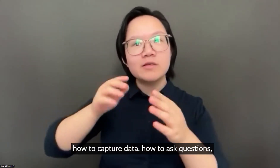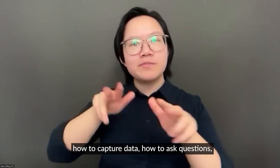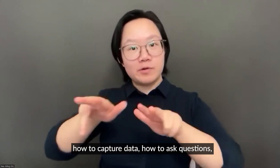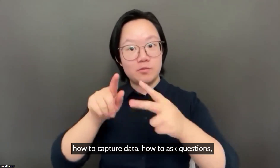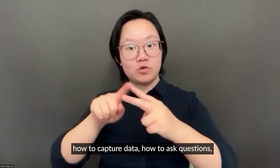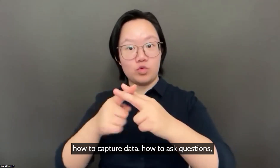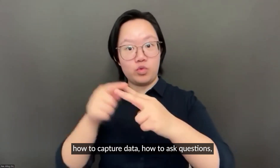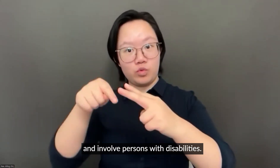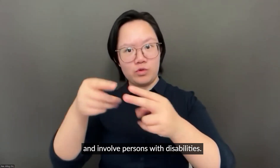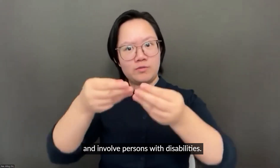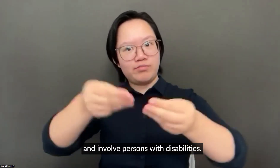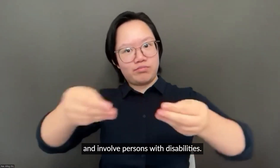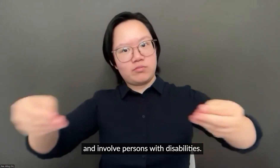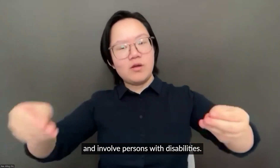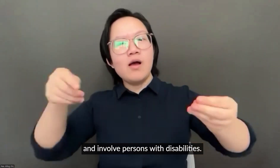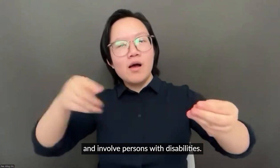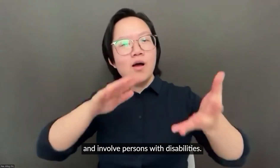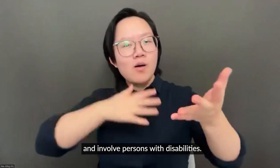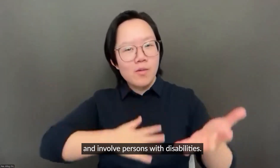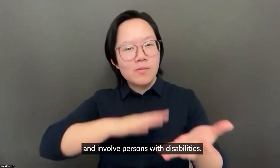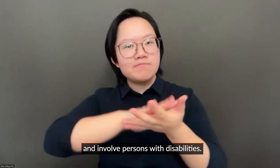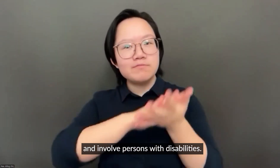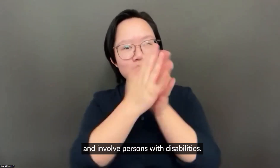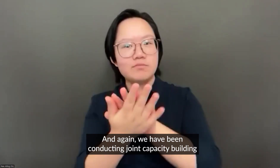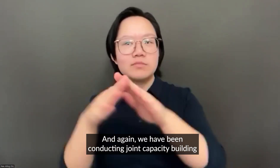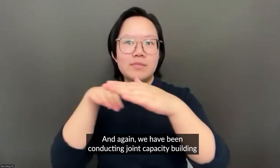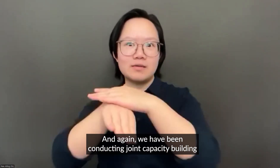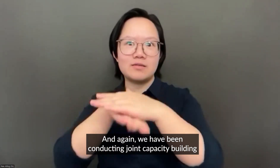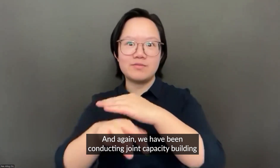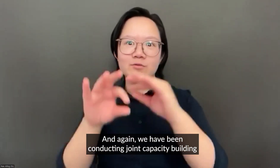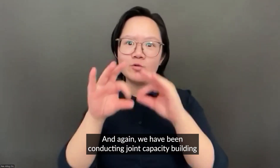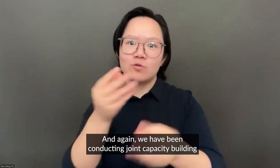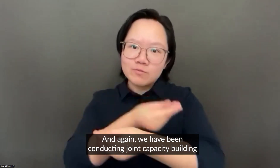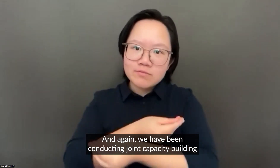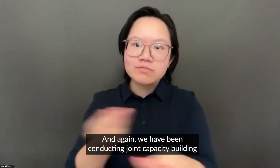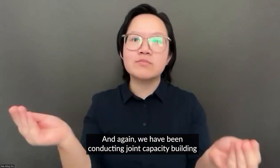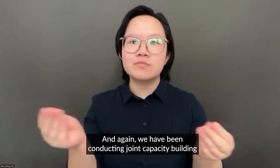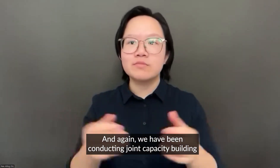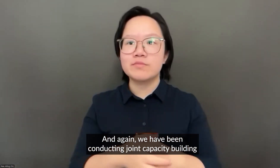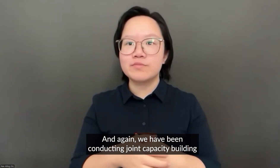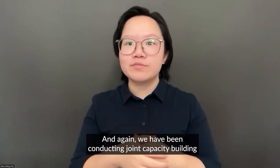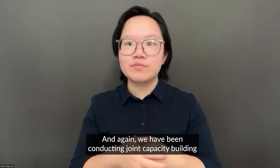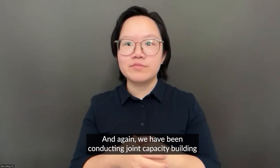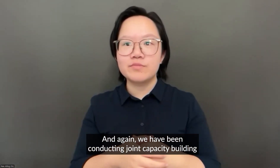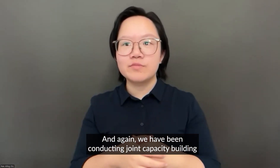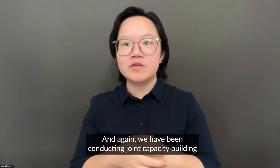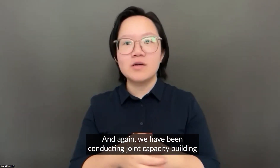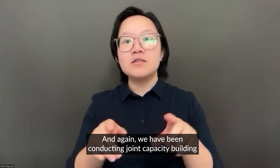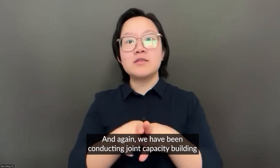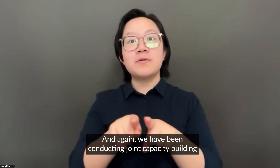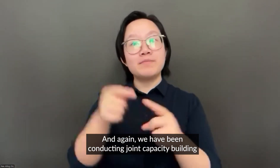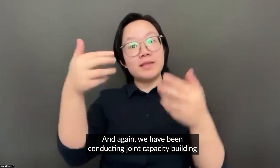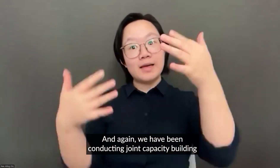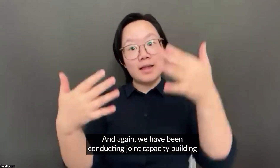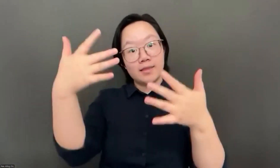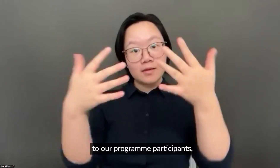to ask questions and involve persons with disabilities. And again, we have been conducting joint